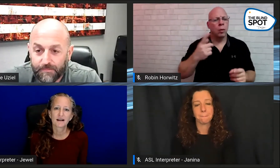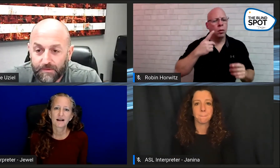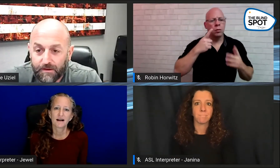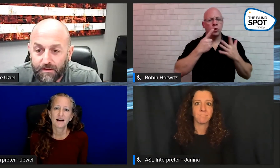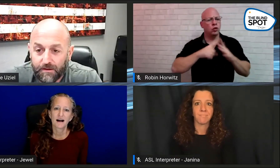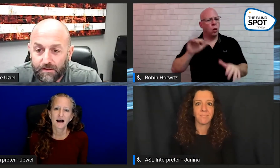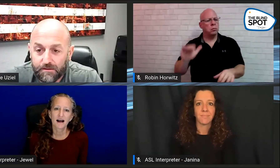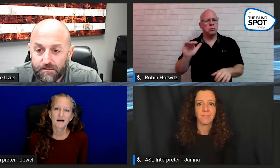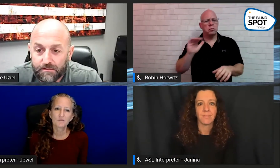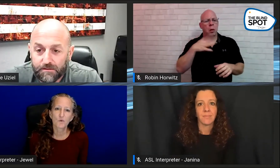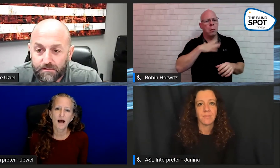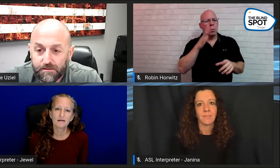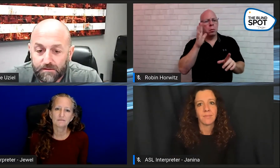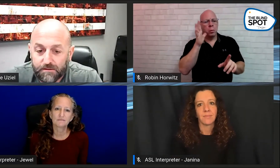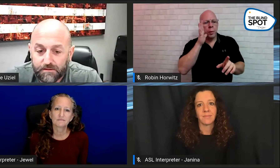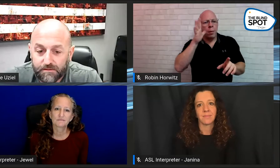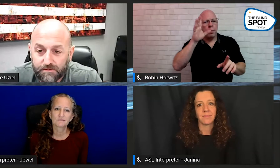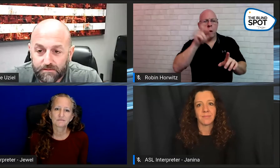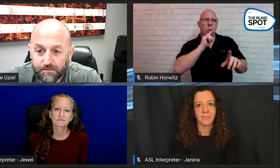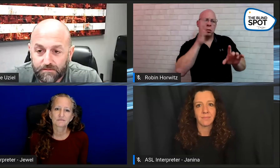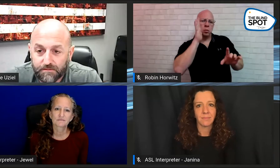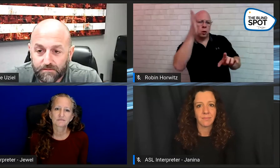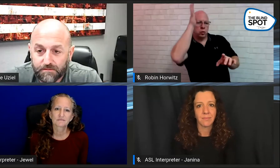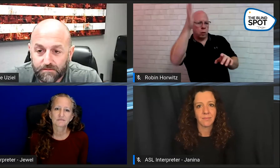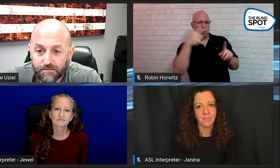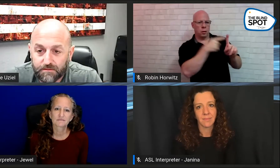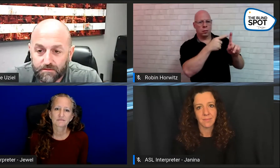Sure. Well,